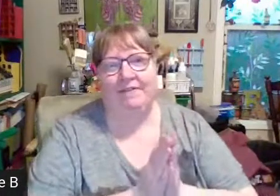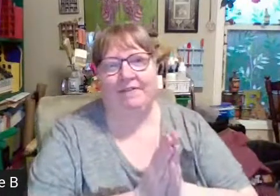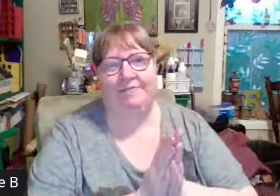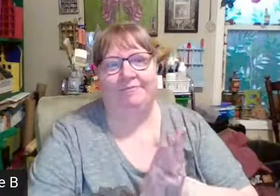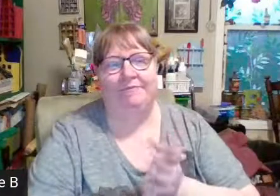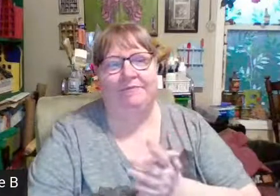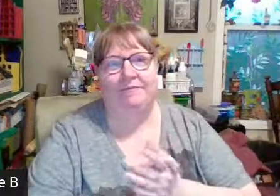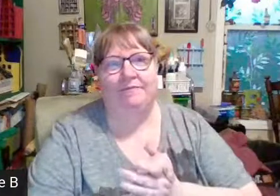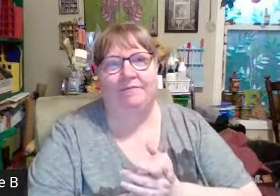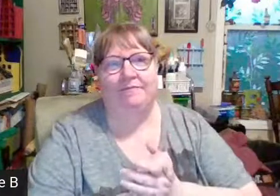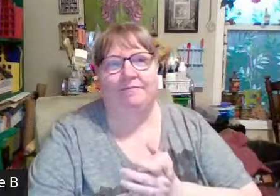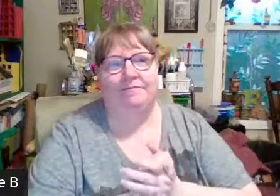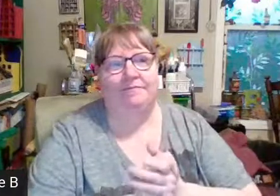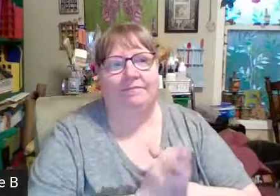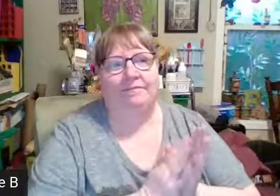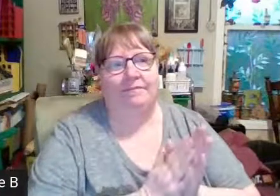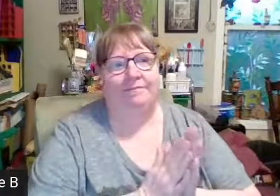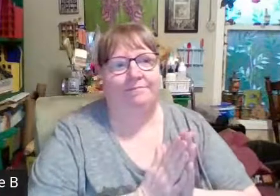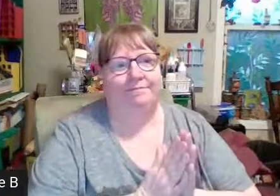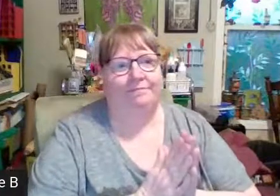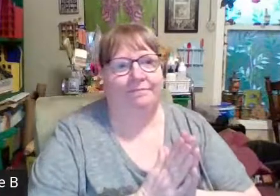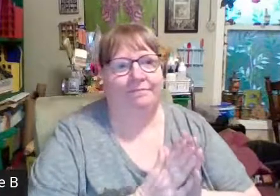but okay, we got you.